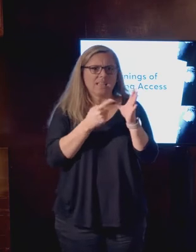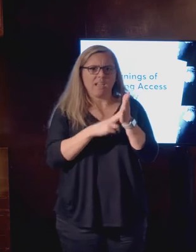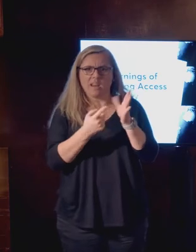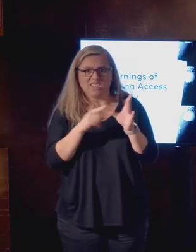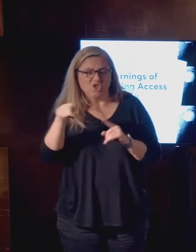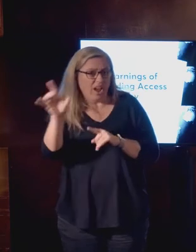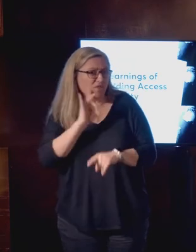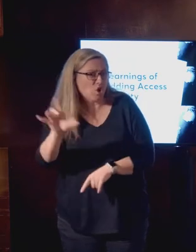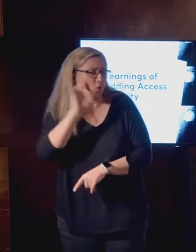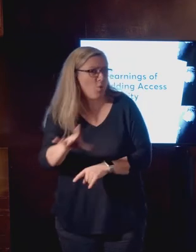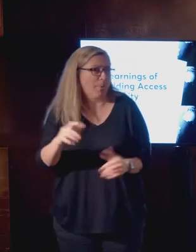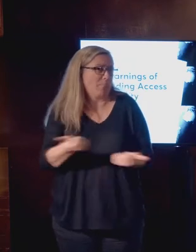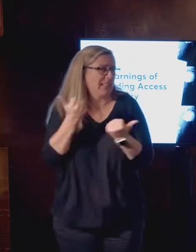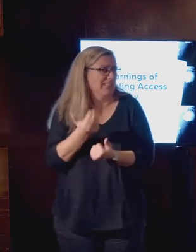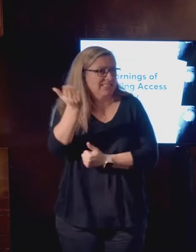humour, and that's what we do, you know.